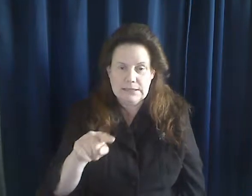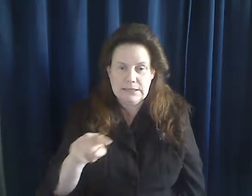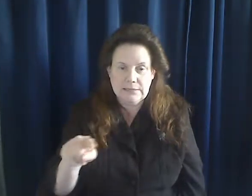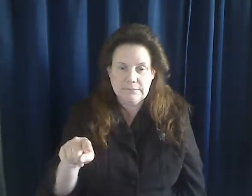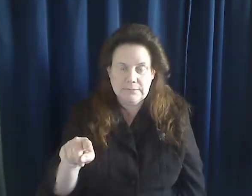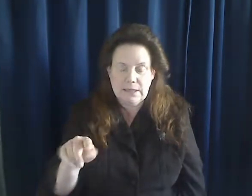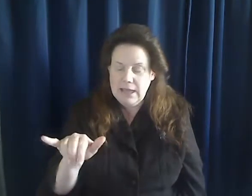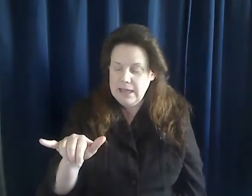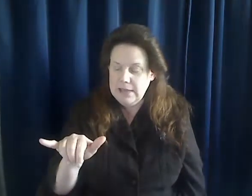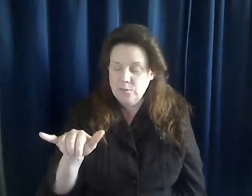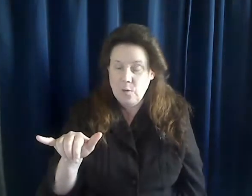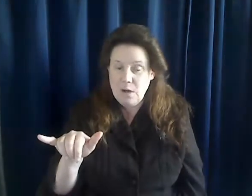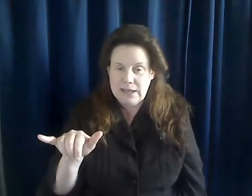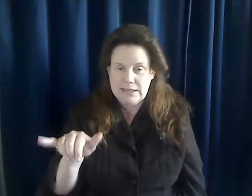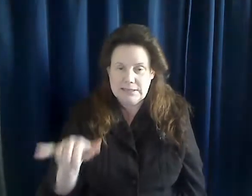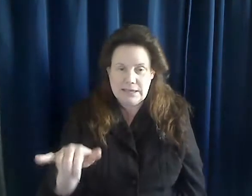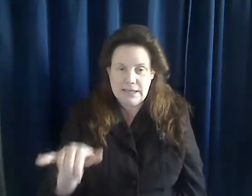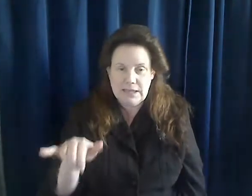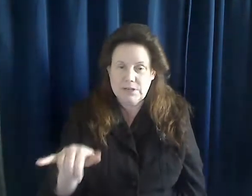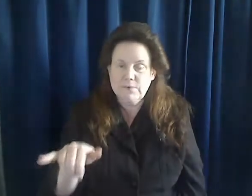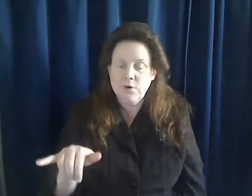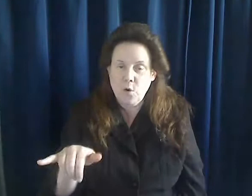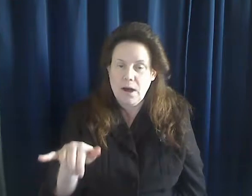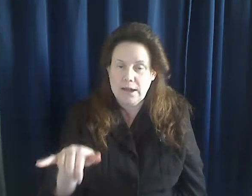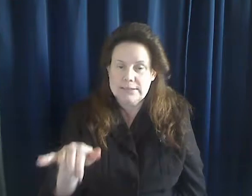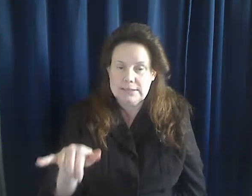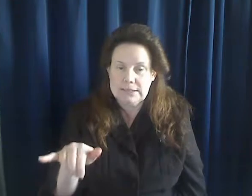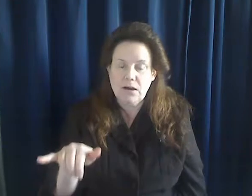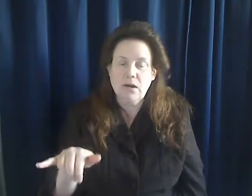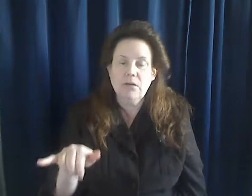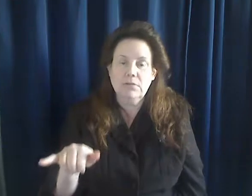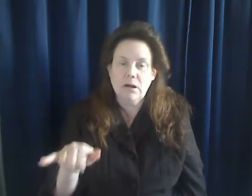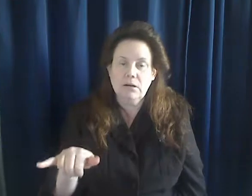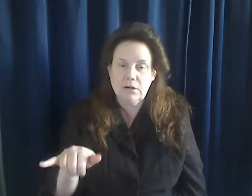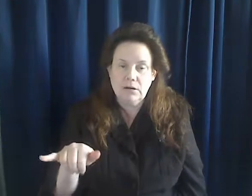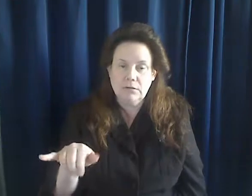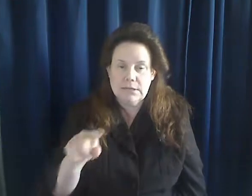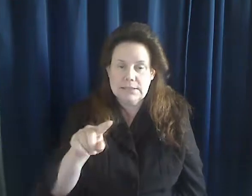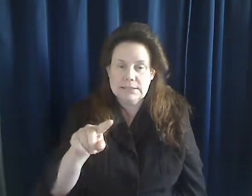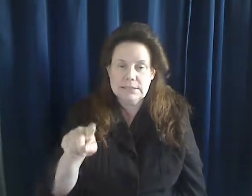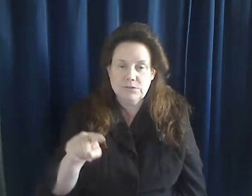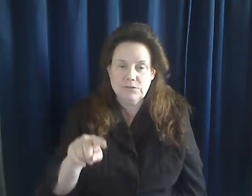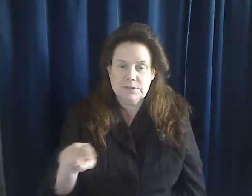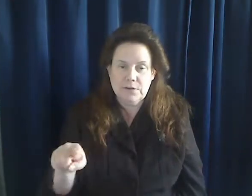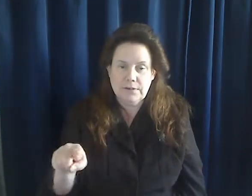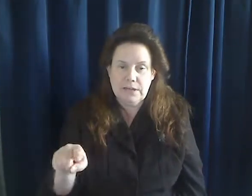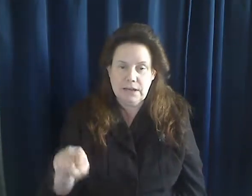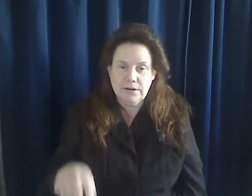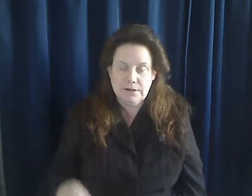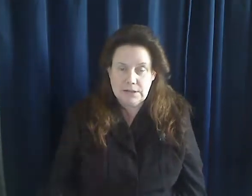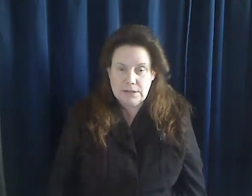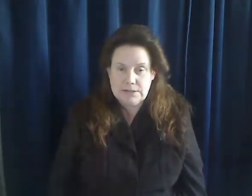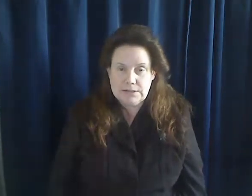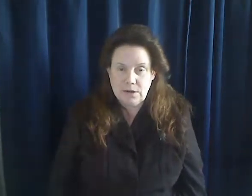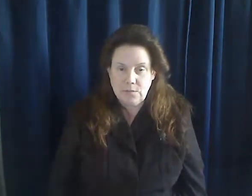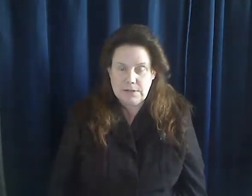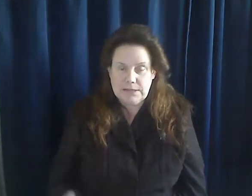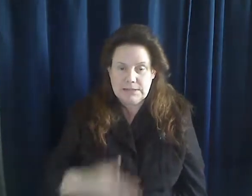Z. And Y is that handshake for, oh, I see. Oh, oh, oh. Z, you just draw in the air. So when I